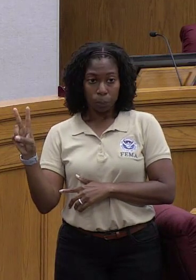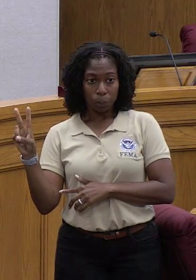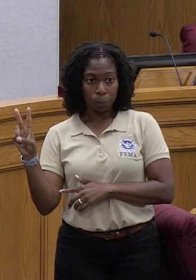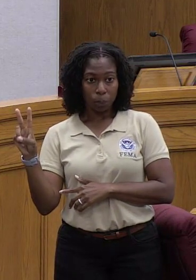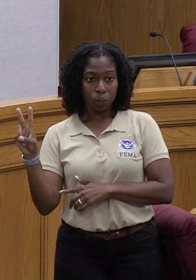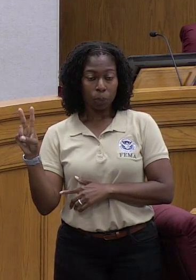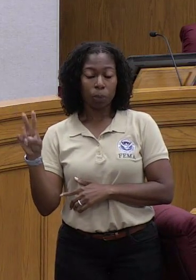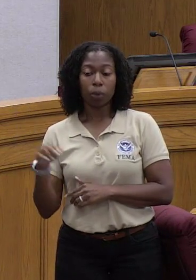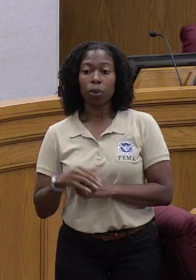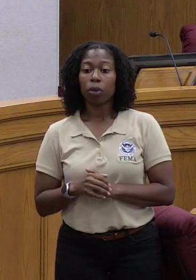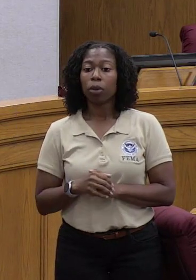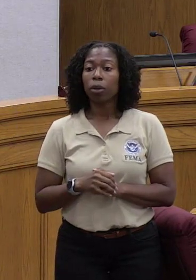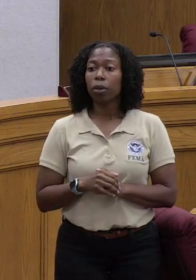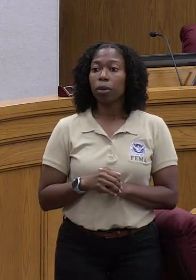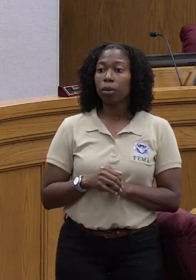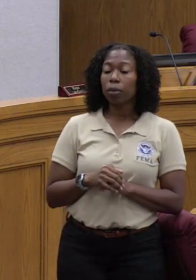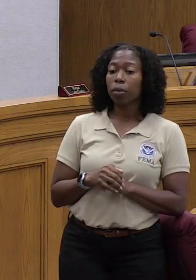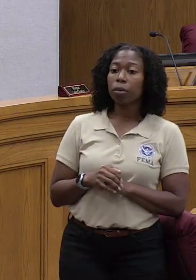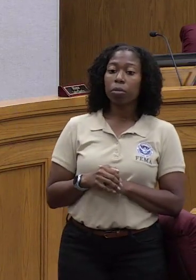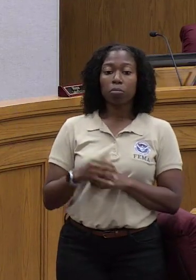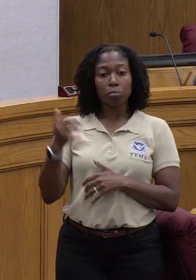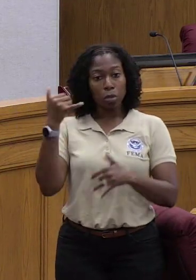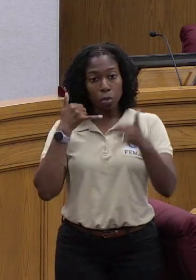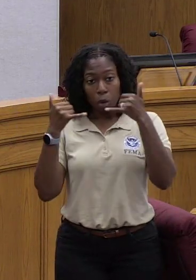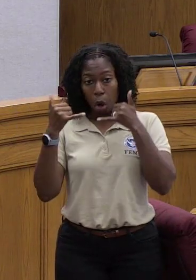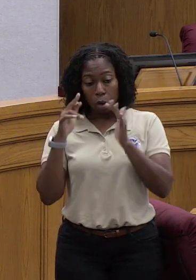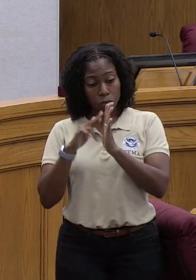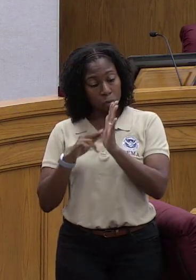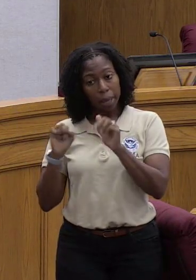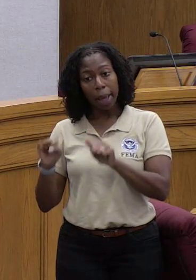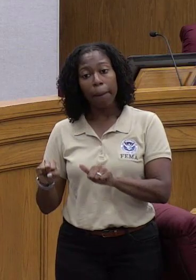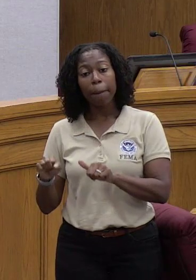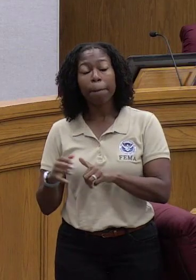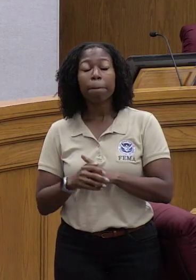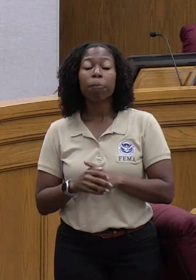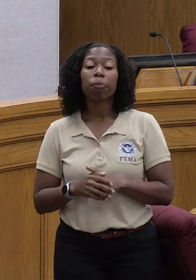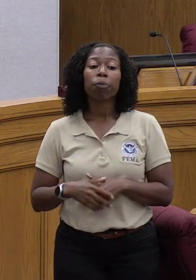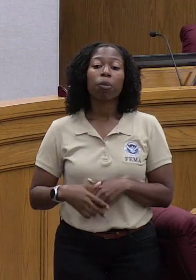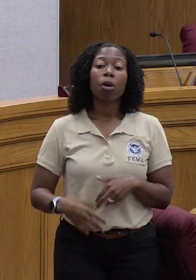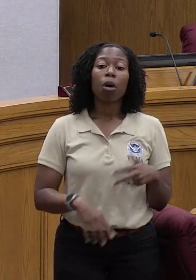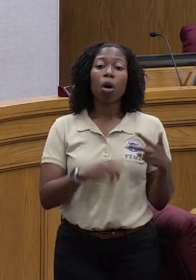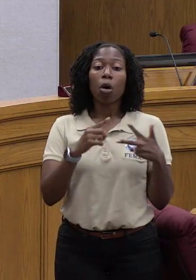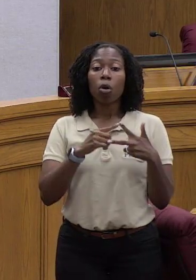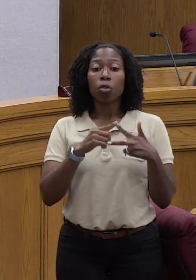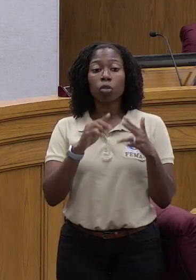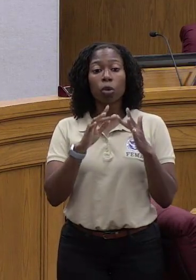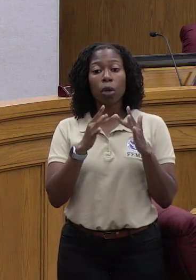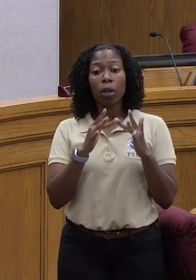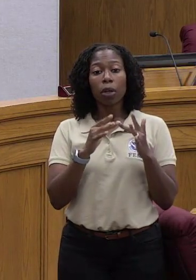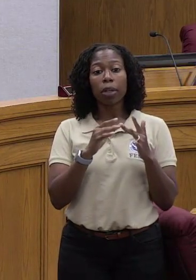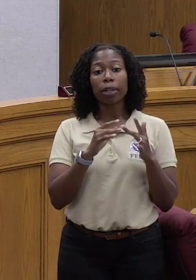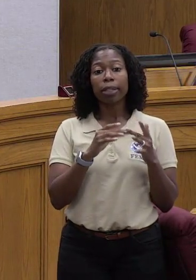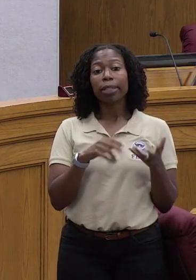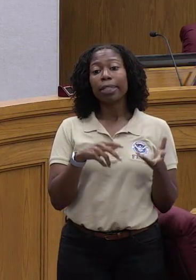1-800-621-3362. That's one of the more common ways to register. You can also do so online at